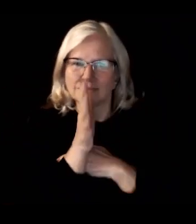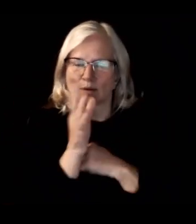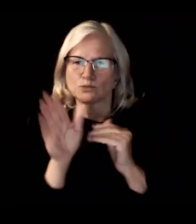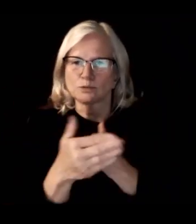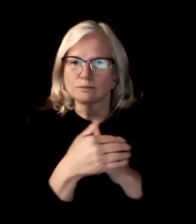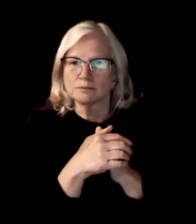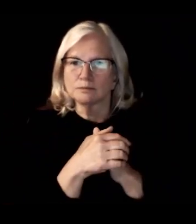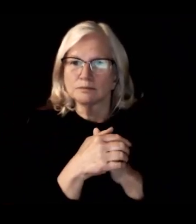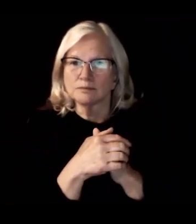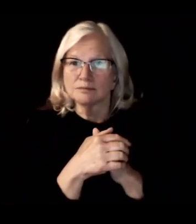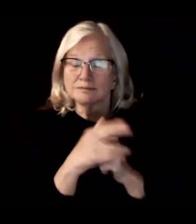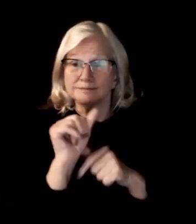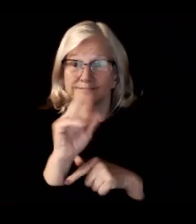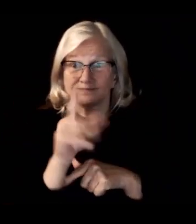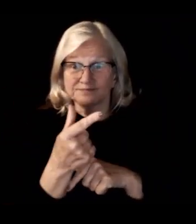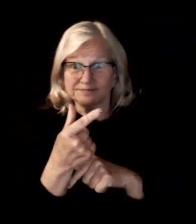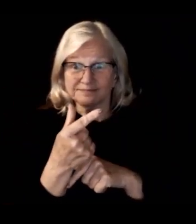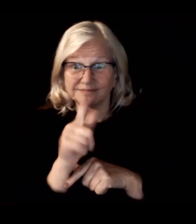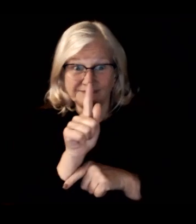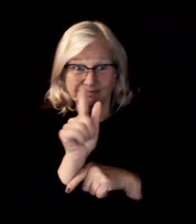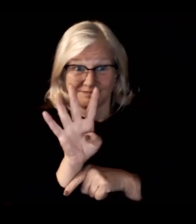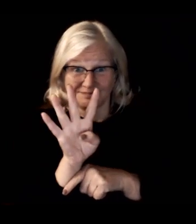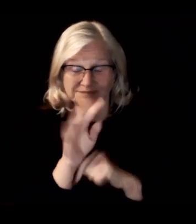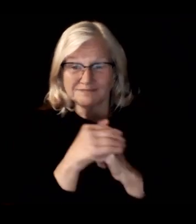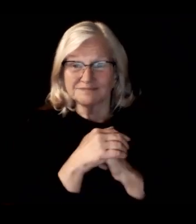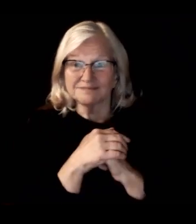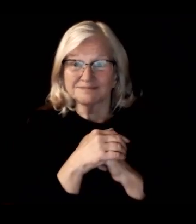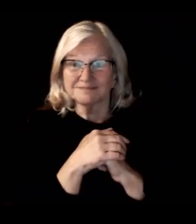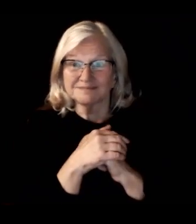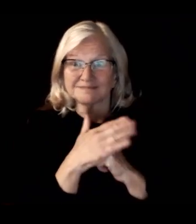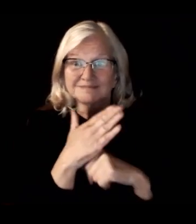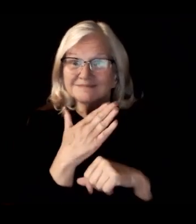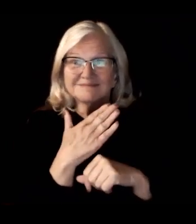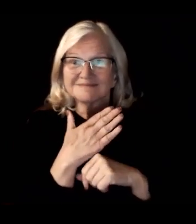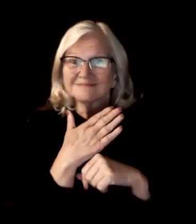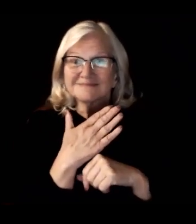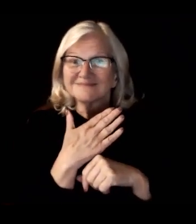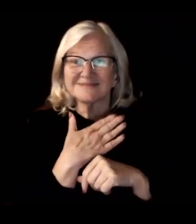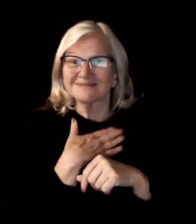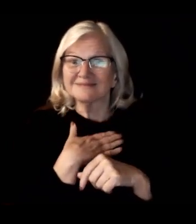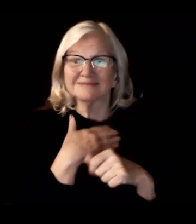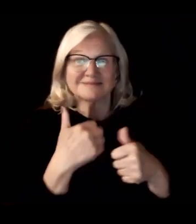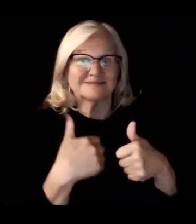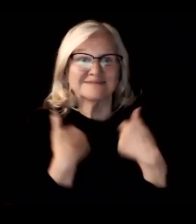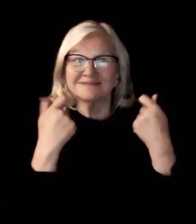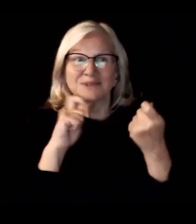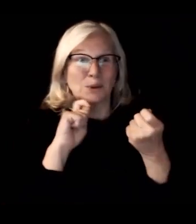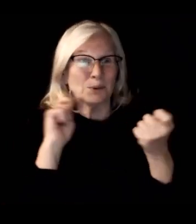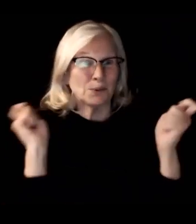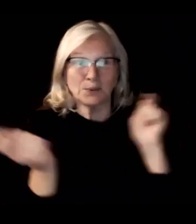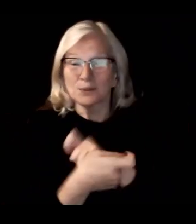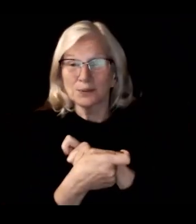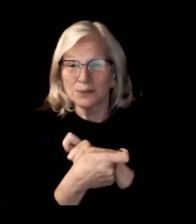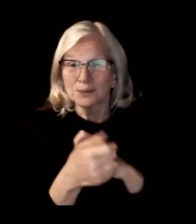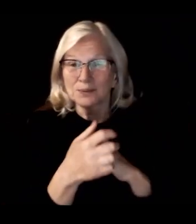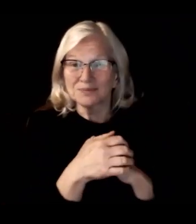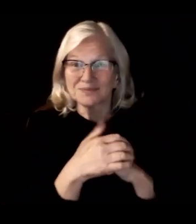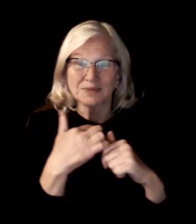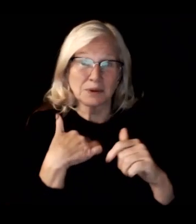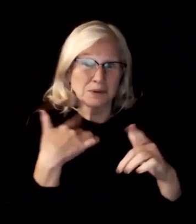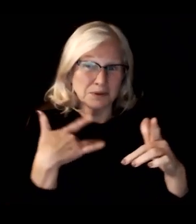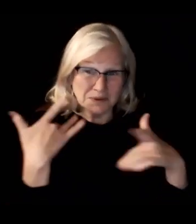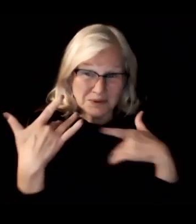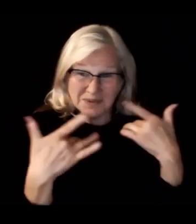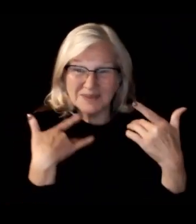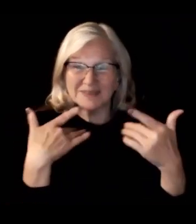so excited to finally get inside the facility and see our mom and help with cares. And now this virus has